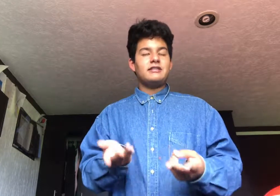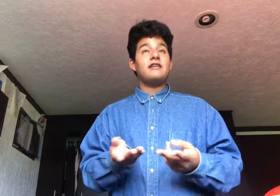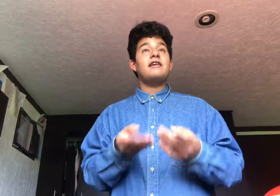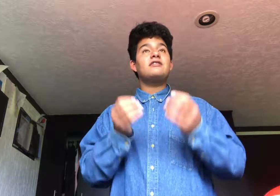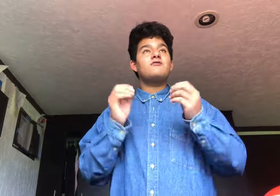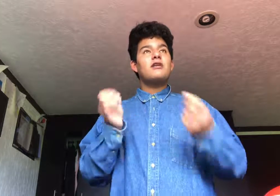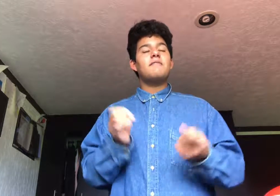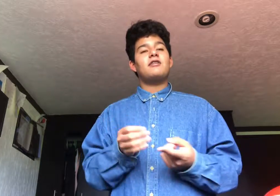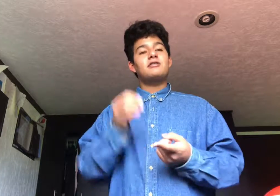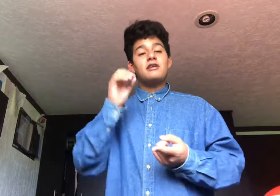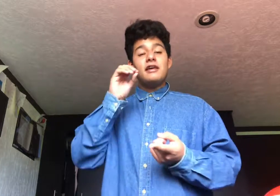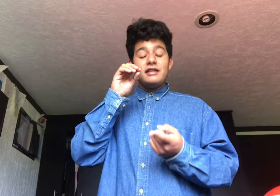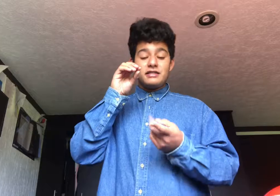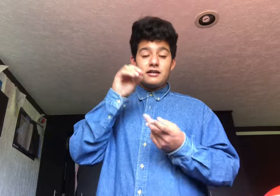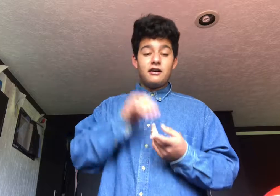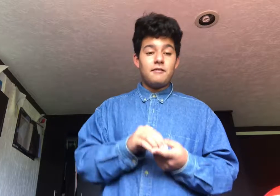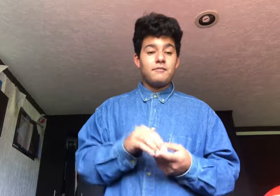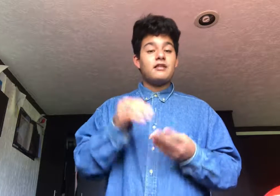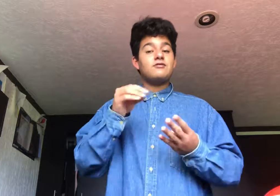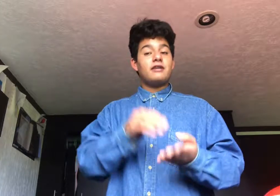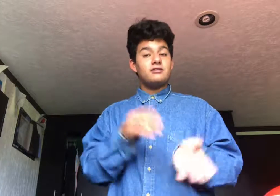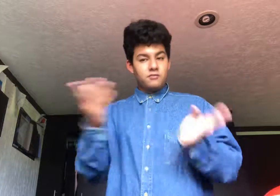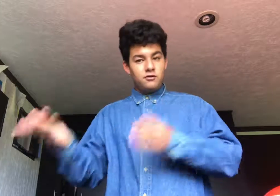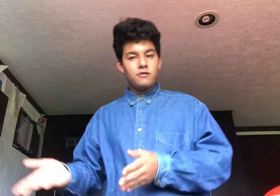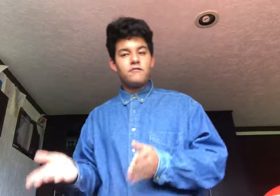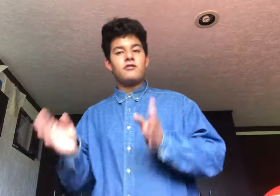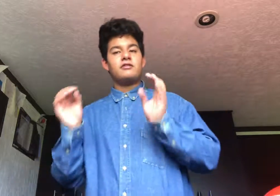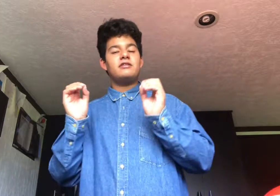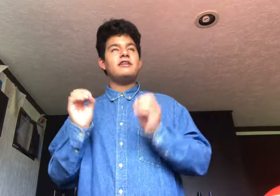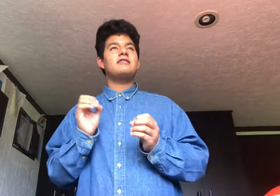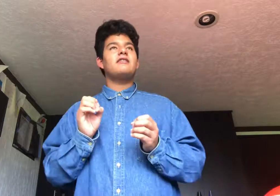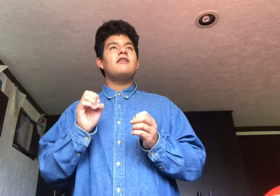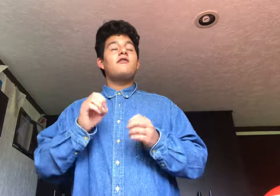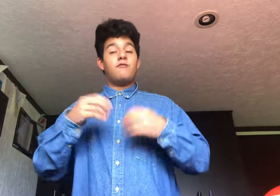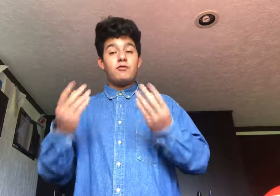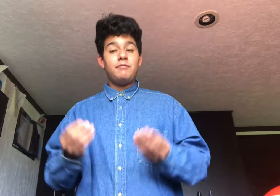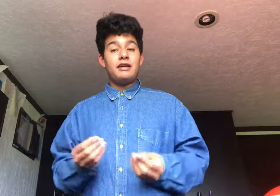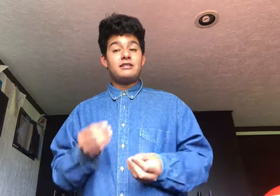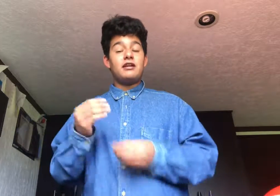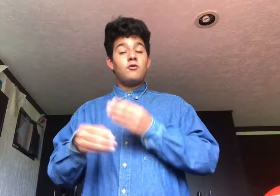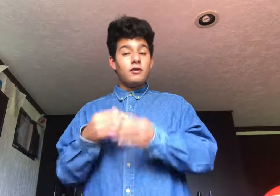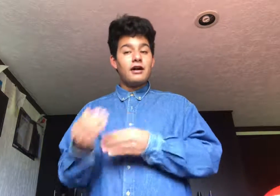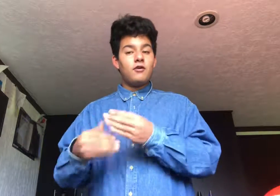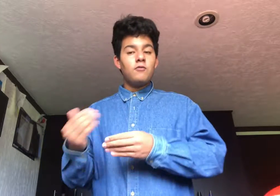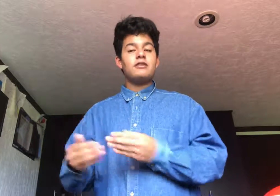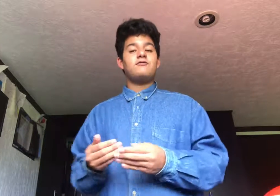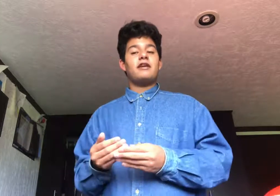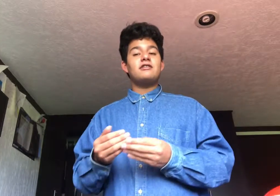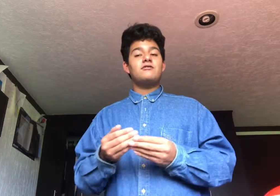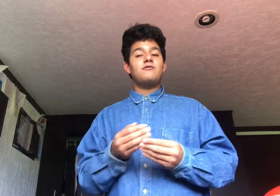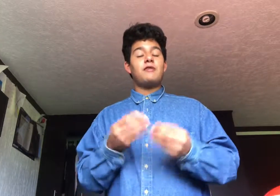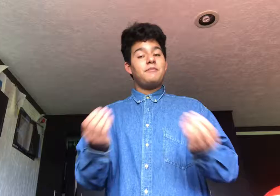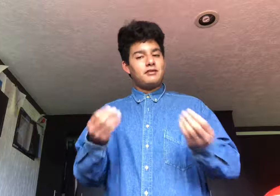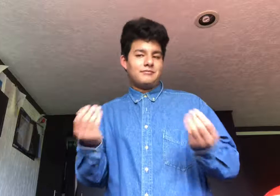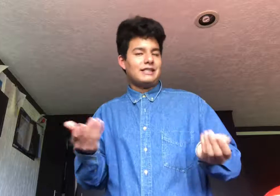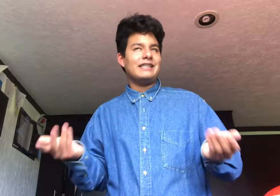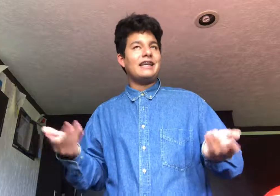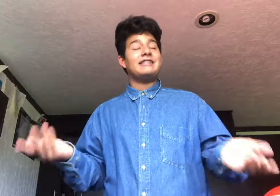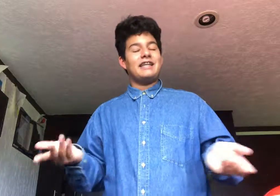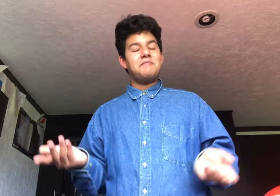say, it's noir because it's a cop that tries to look for these replicants that are always trying to as the name